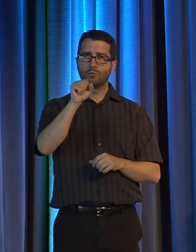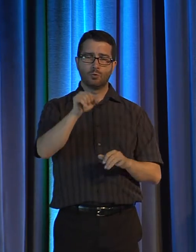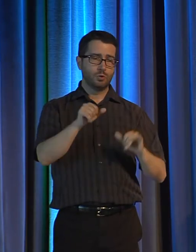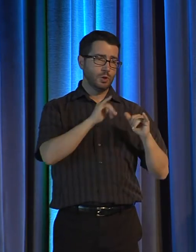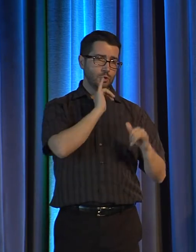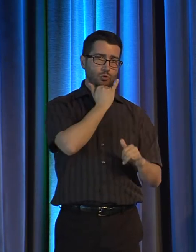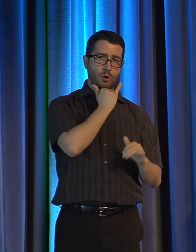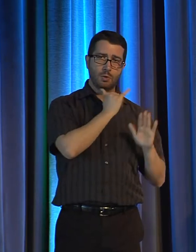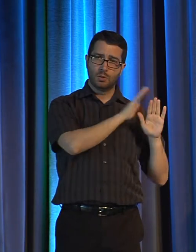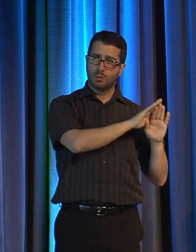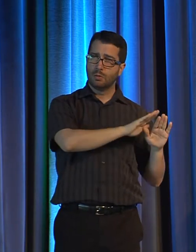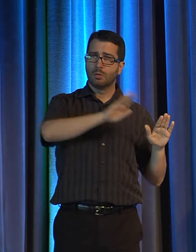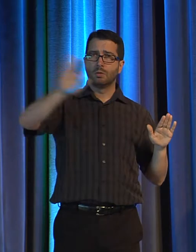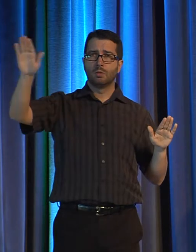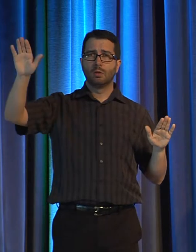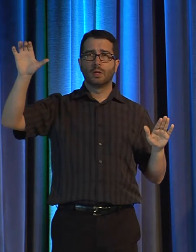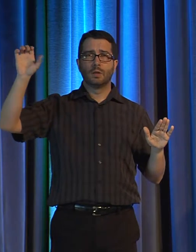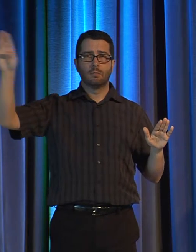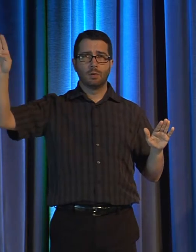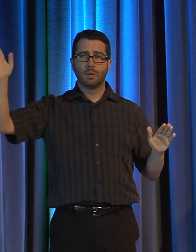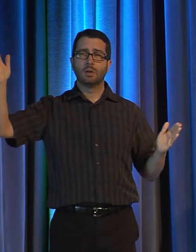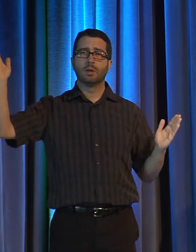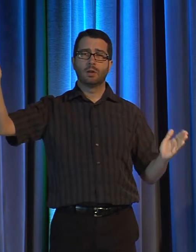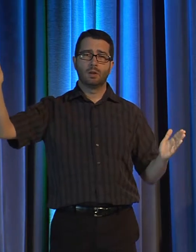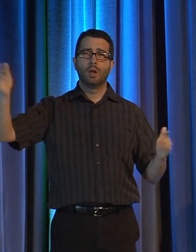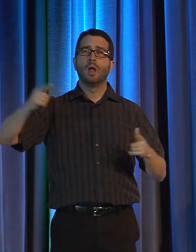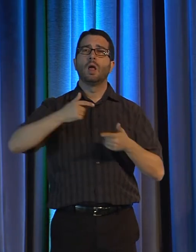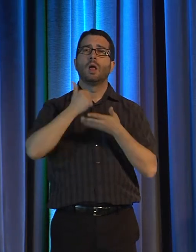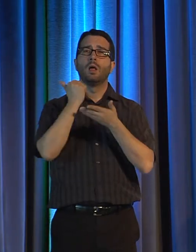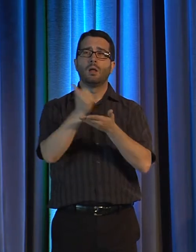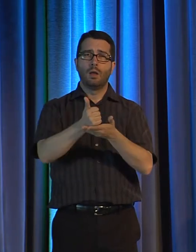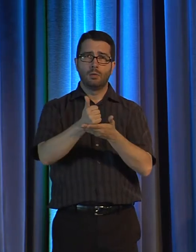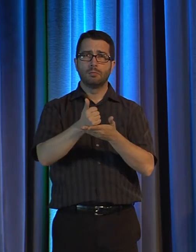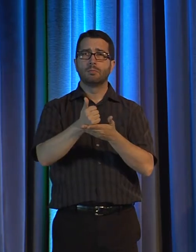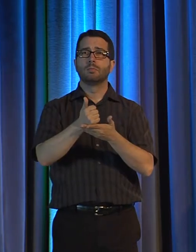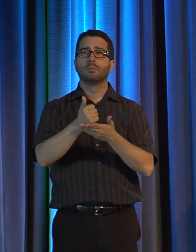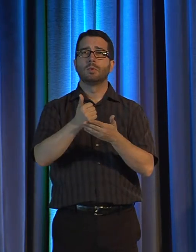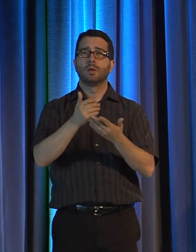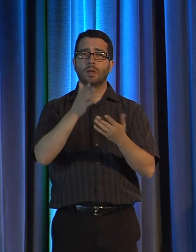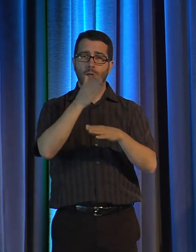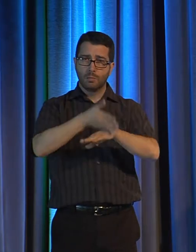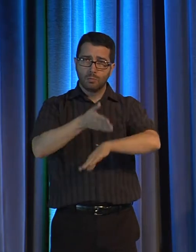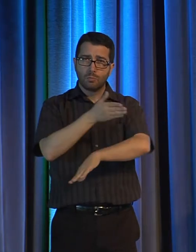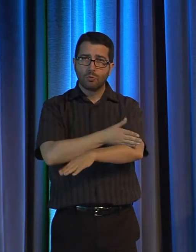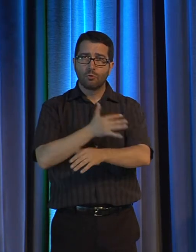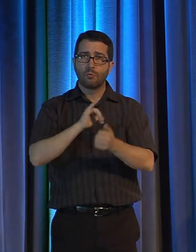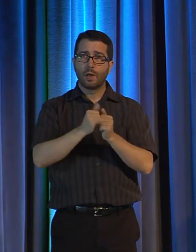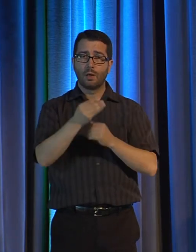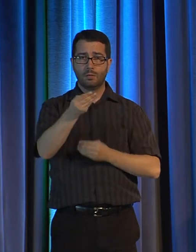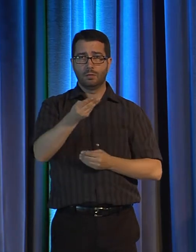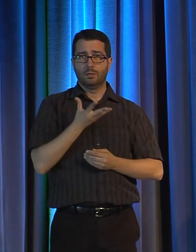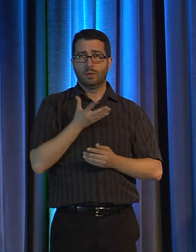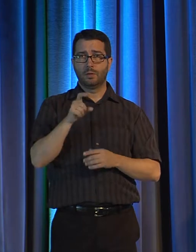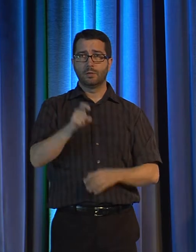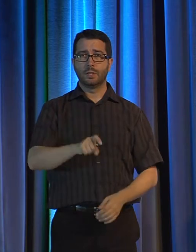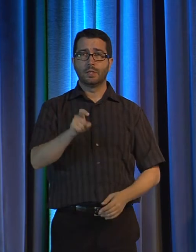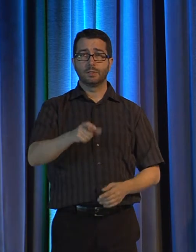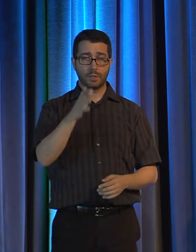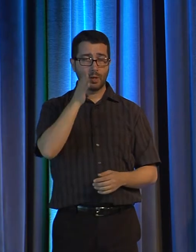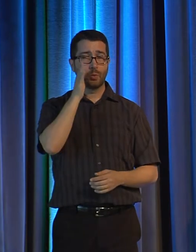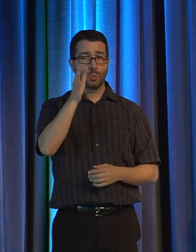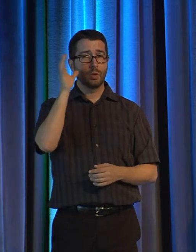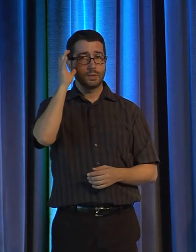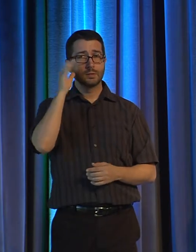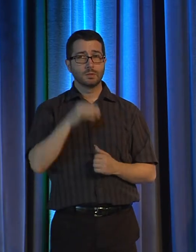North help inform by telling us their needs, and we will listen. Again, we do